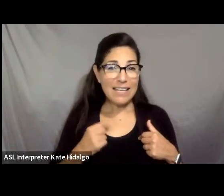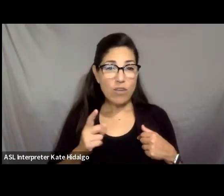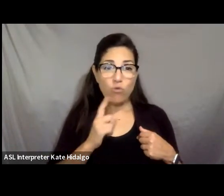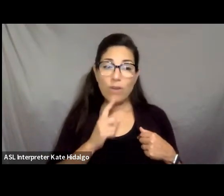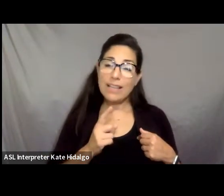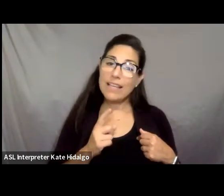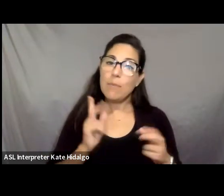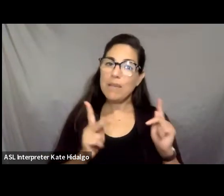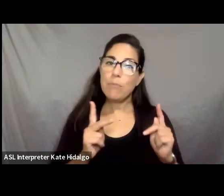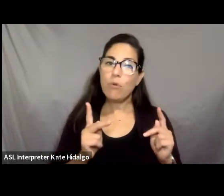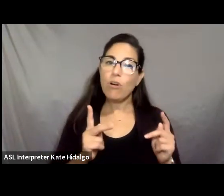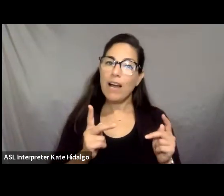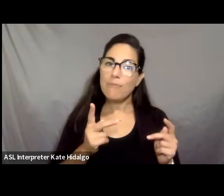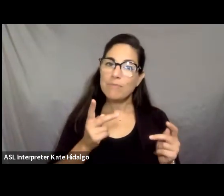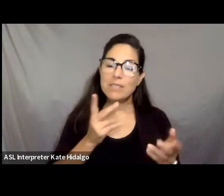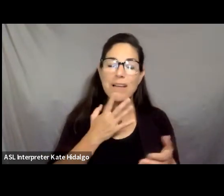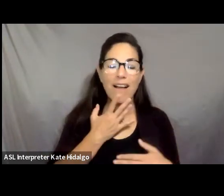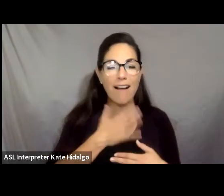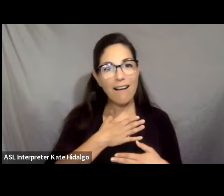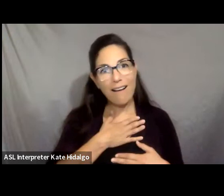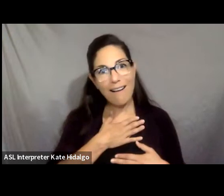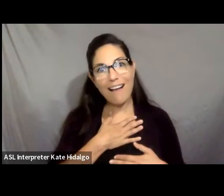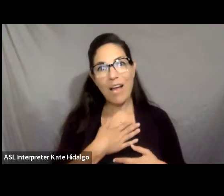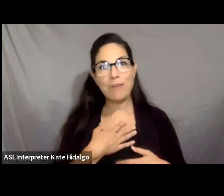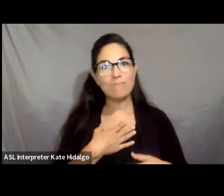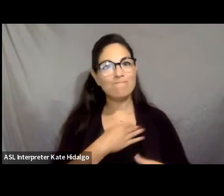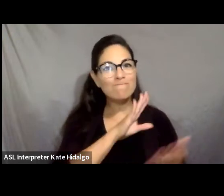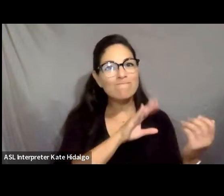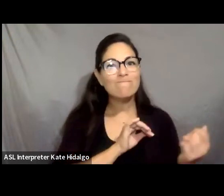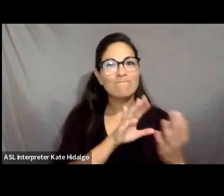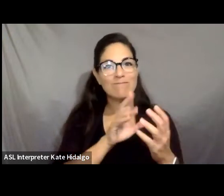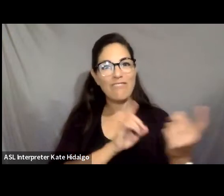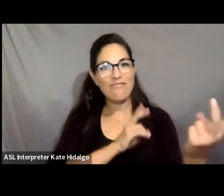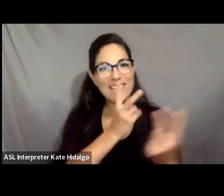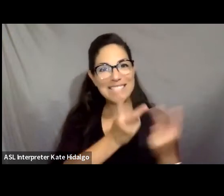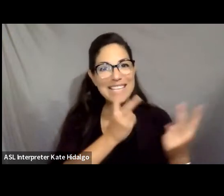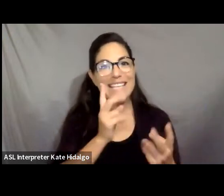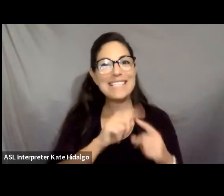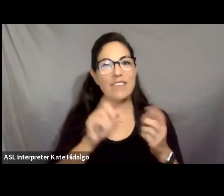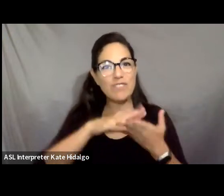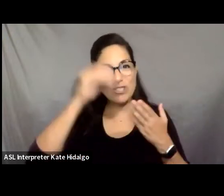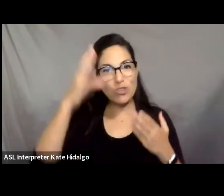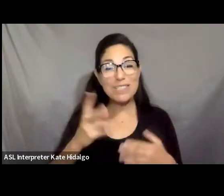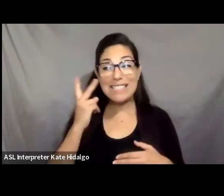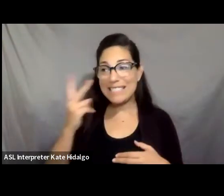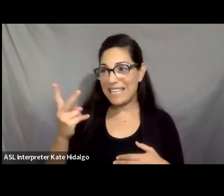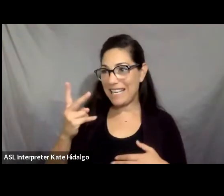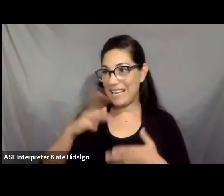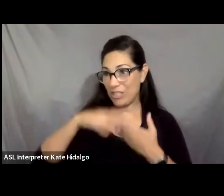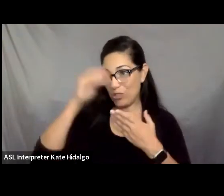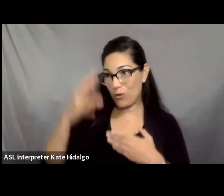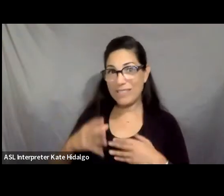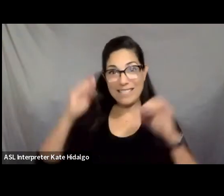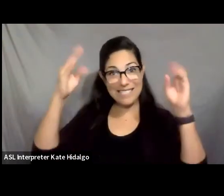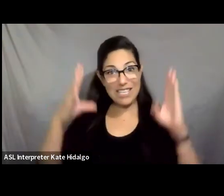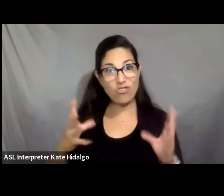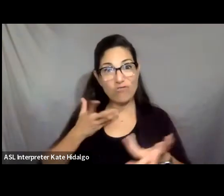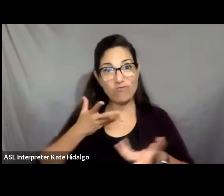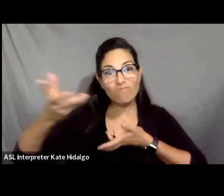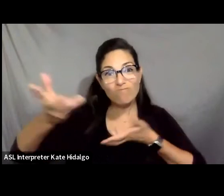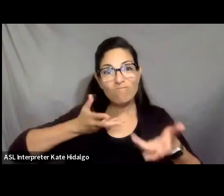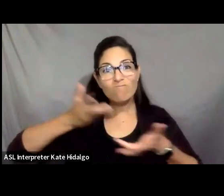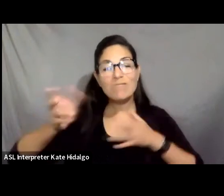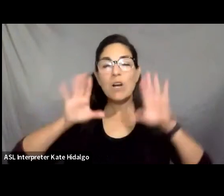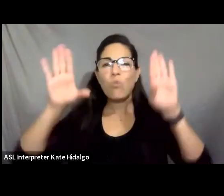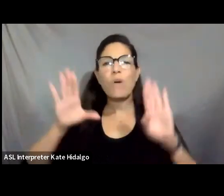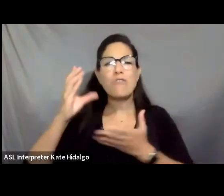treated. I've been going around to see all the teachers and seeing how engaged students are and all the wonderful lessons that teachers